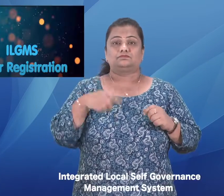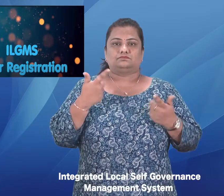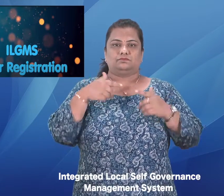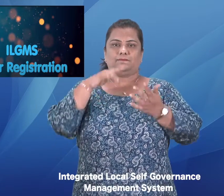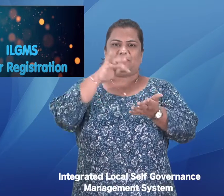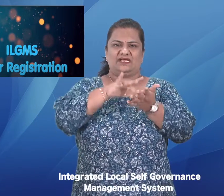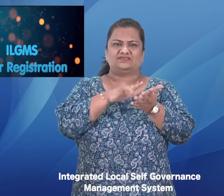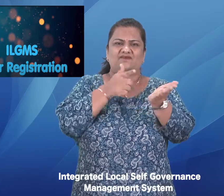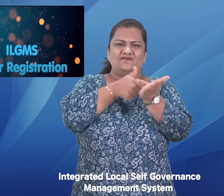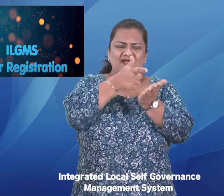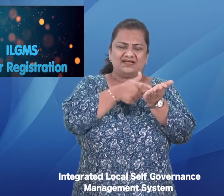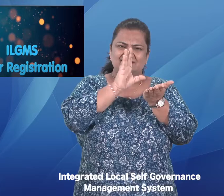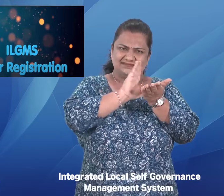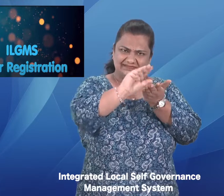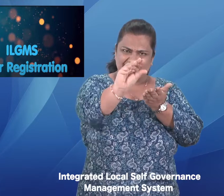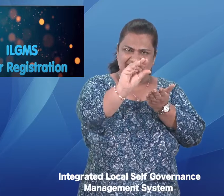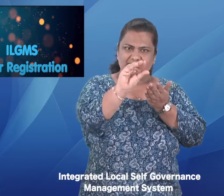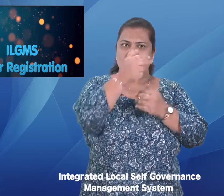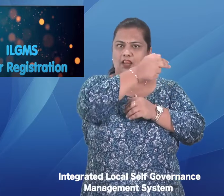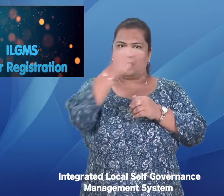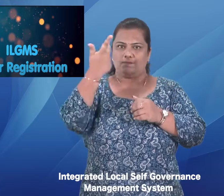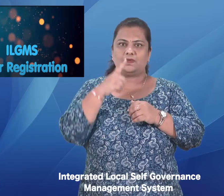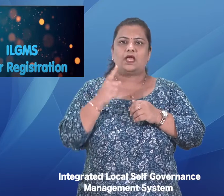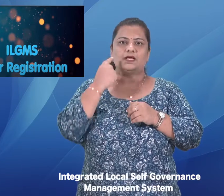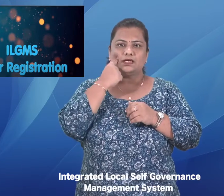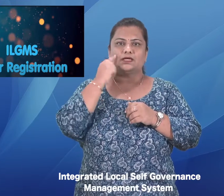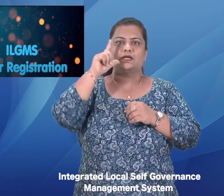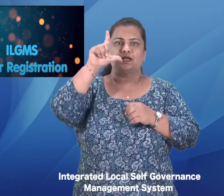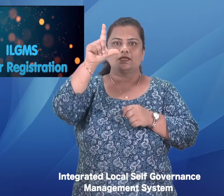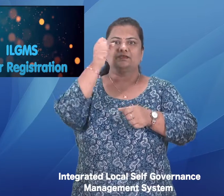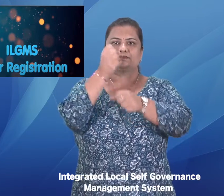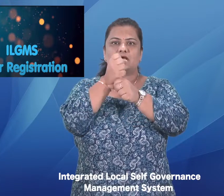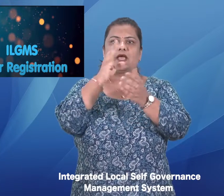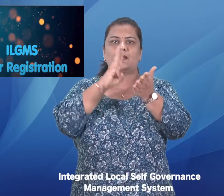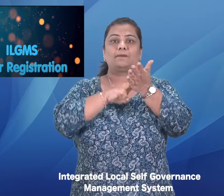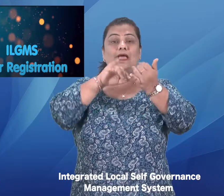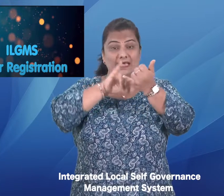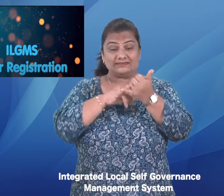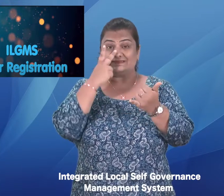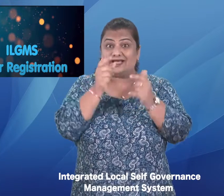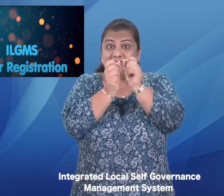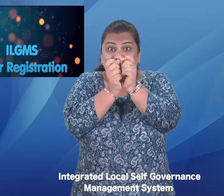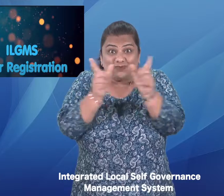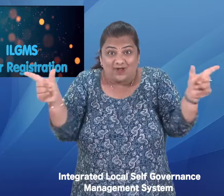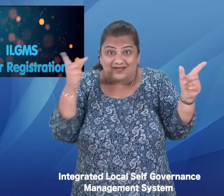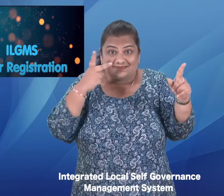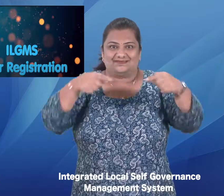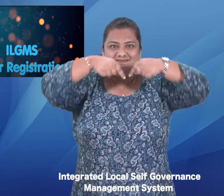The Integrated Local Self Governance Management System ILGMS has been implemented in all the